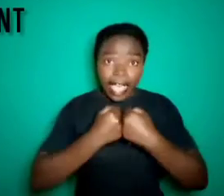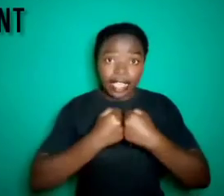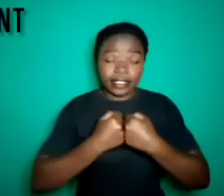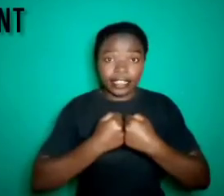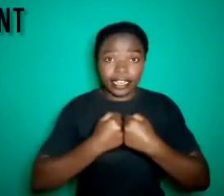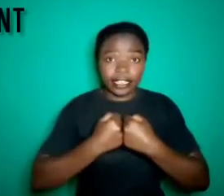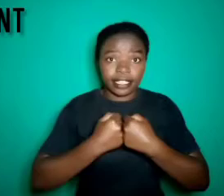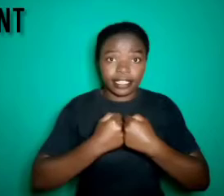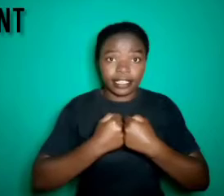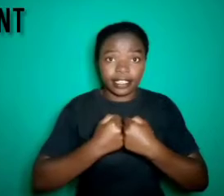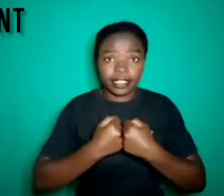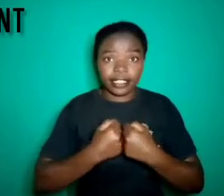accident,